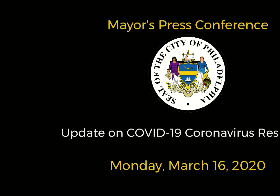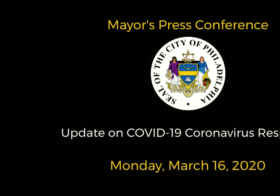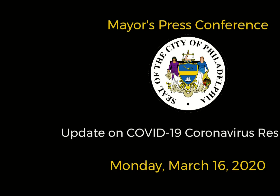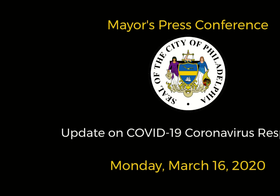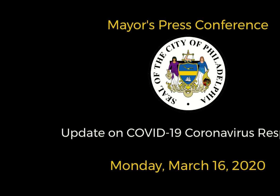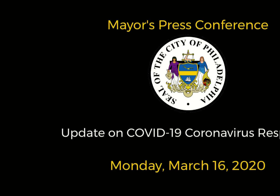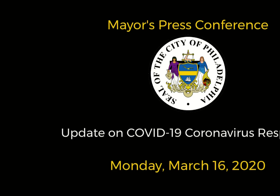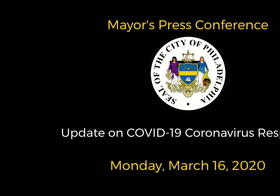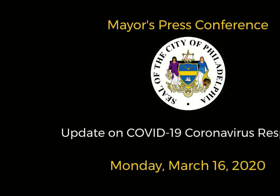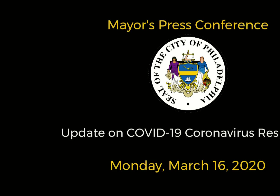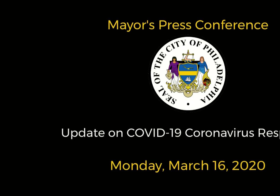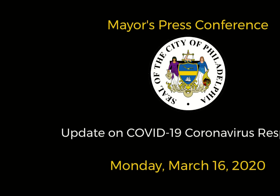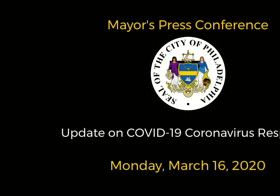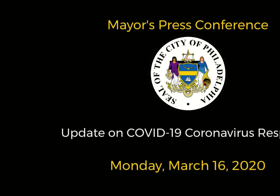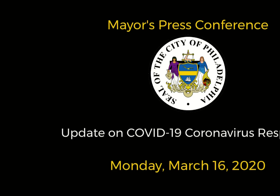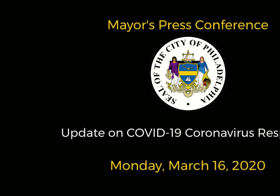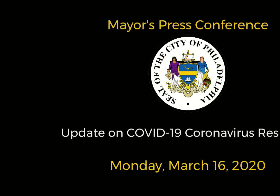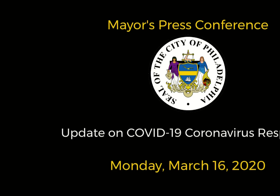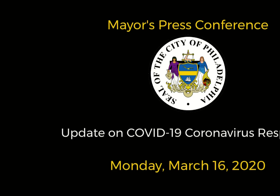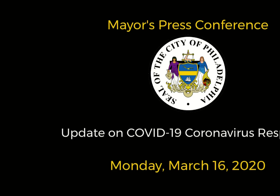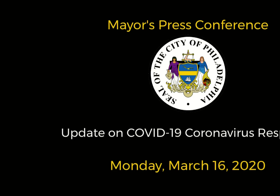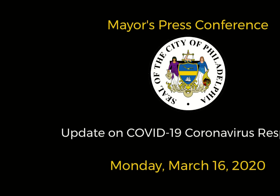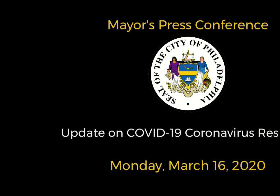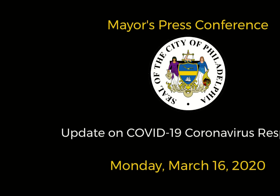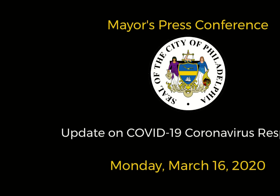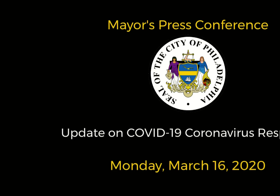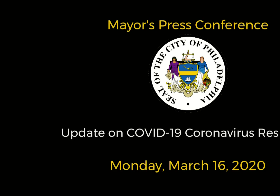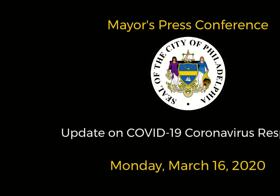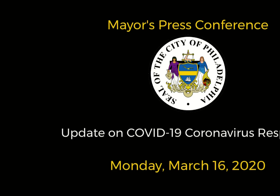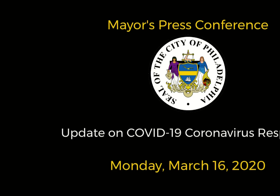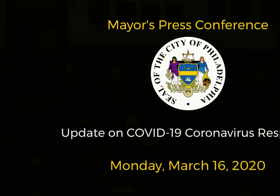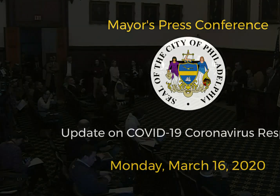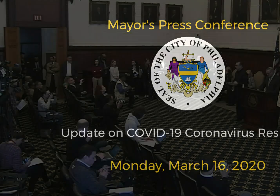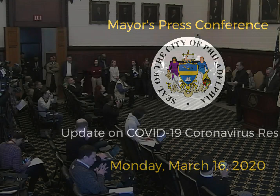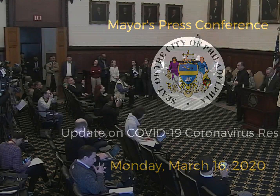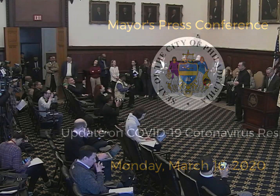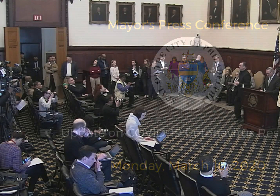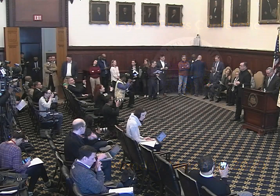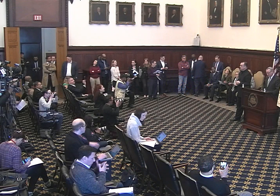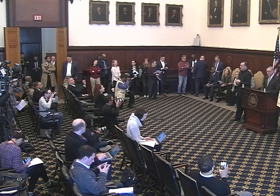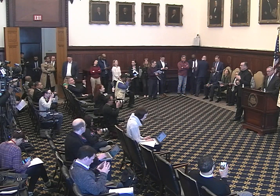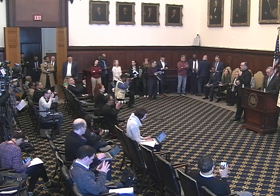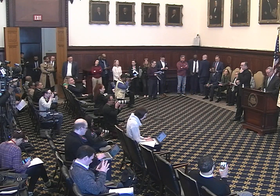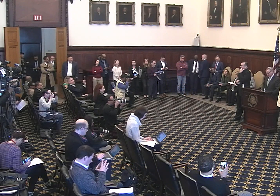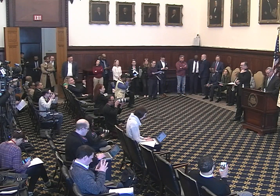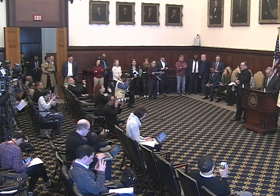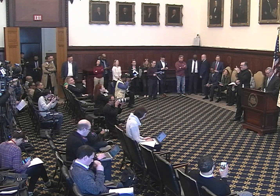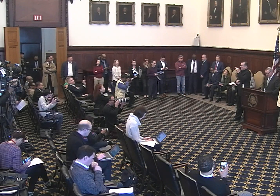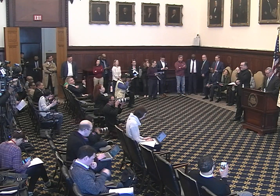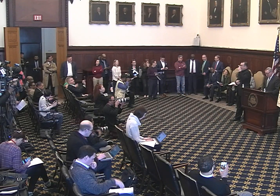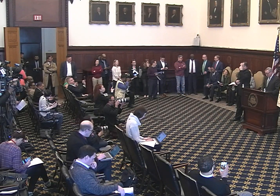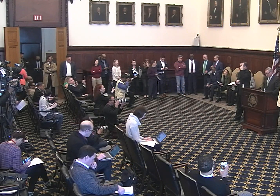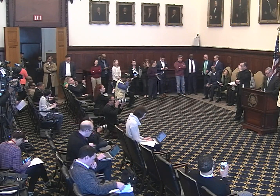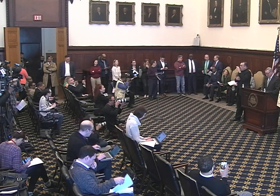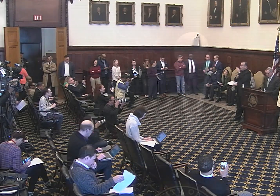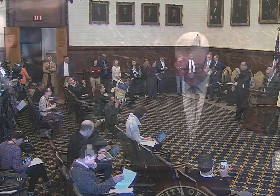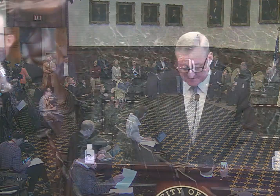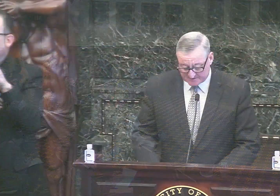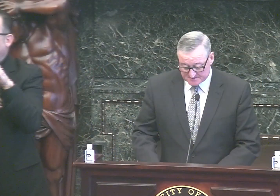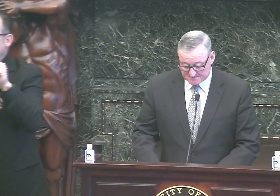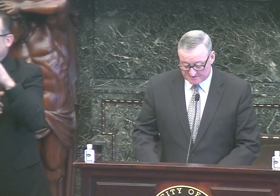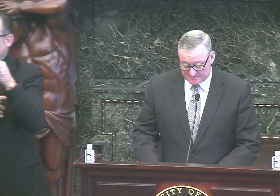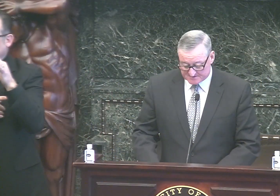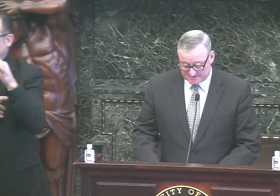Well, good afternoon, everyone, and thank you for being here. In light of the latest data on the spread of COVID-19, we are announcing